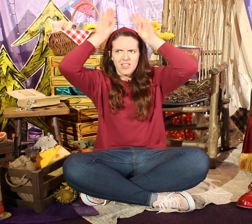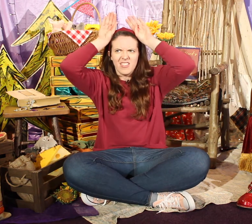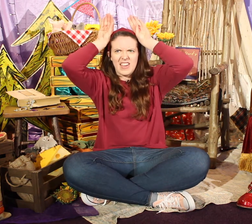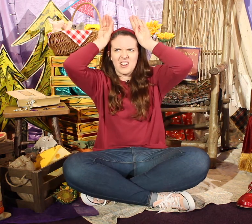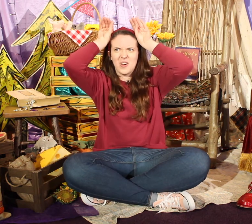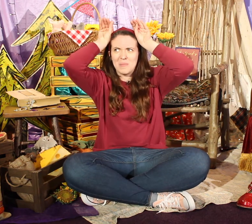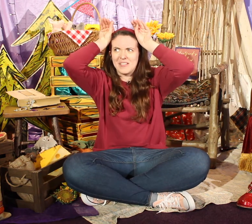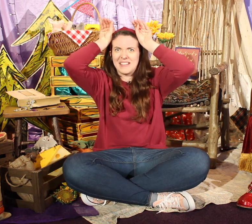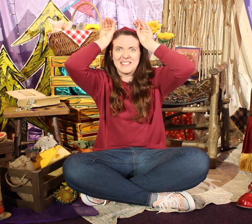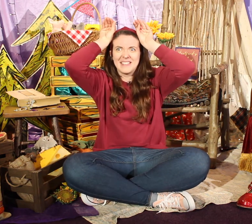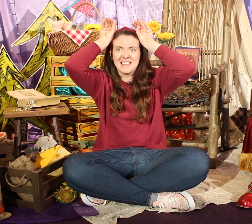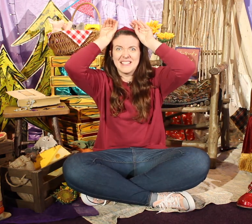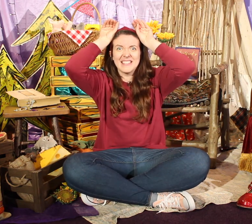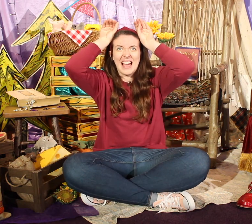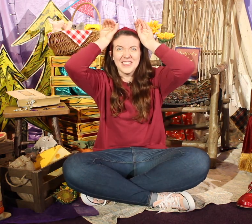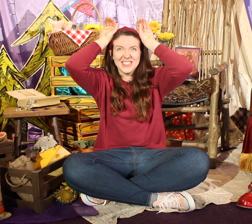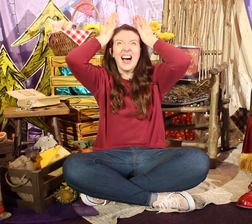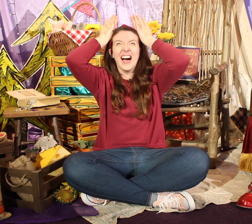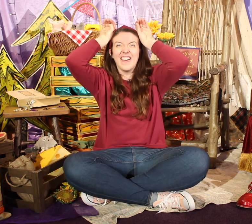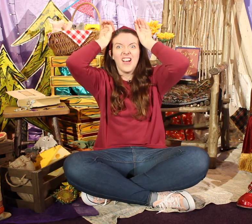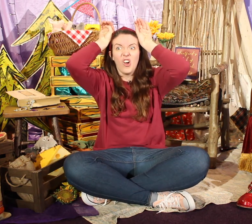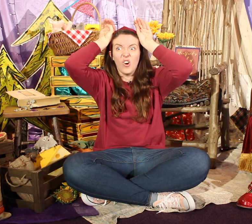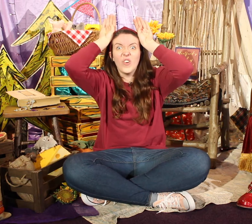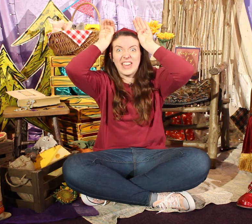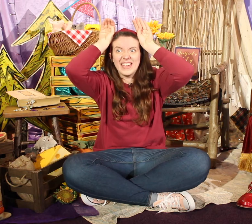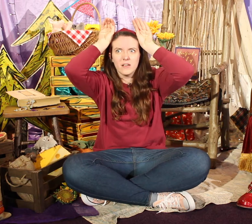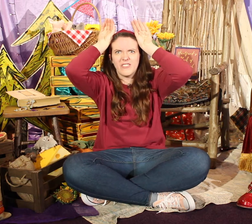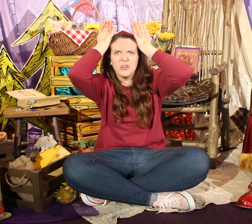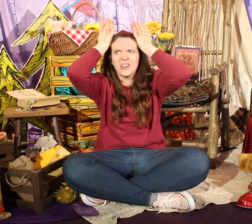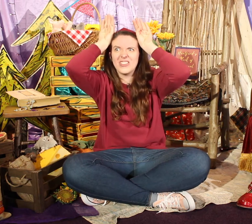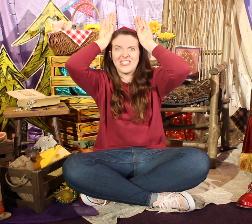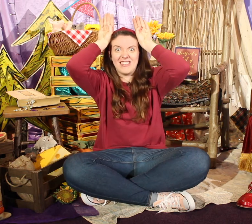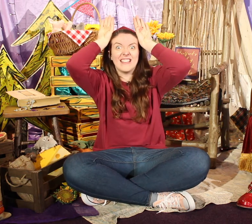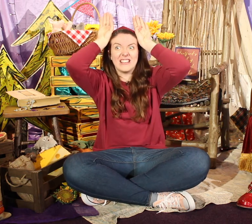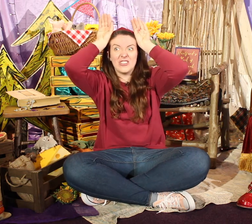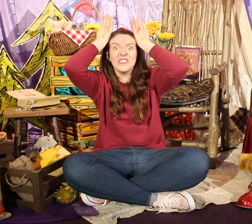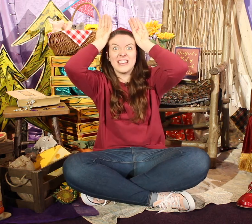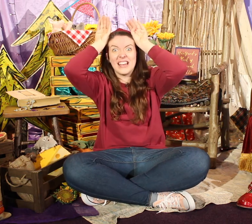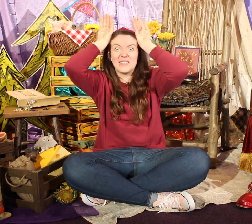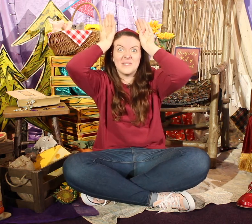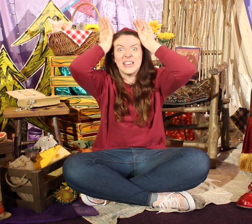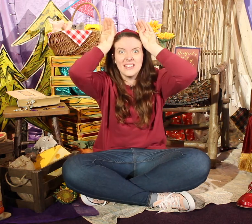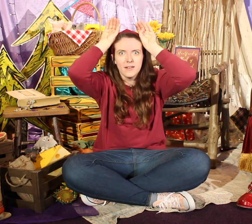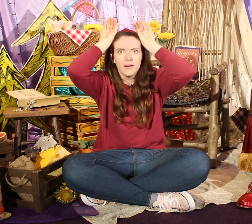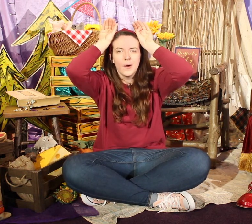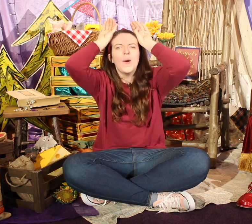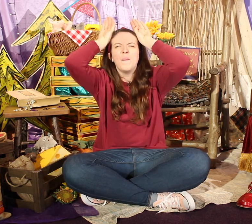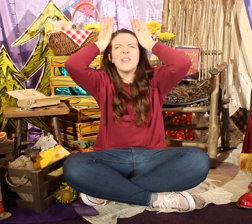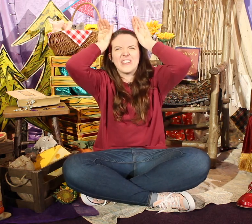The hare thought about this, laughed. "Okay, if you want to look silly losing against me, we'll